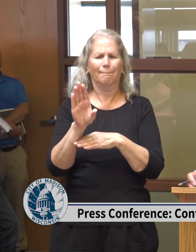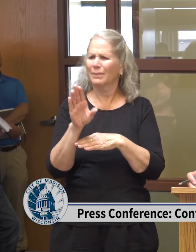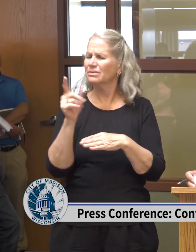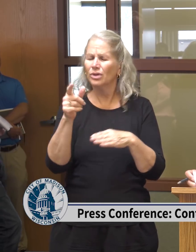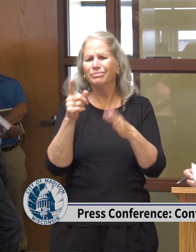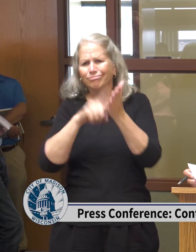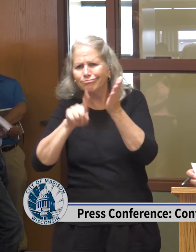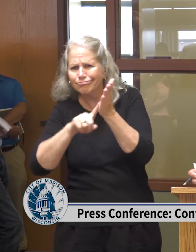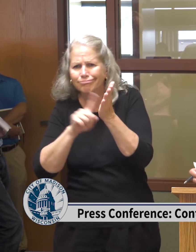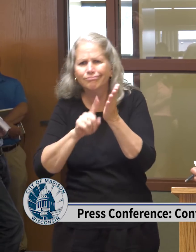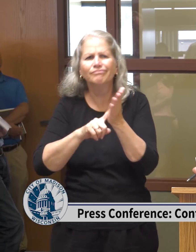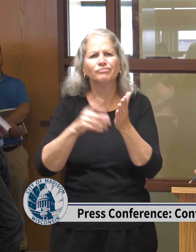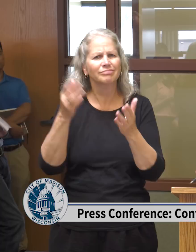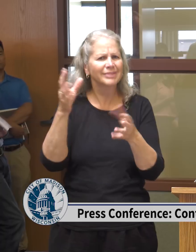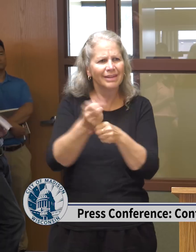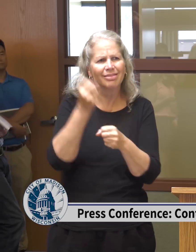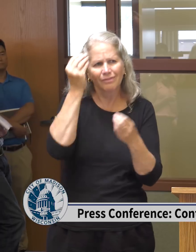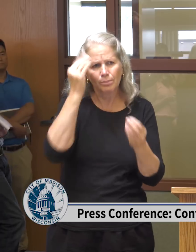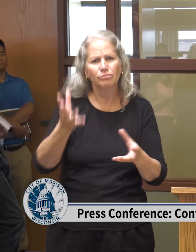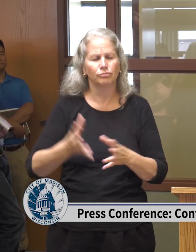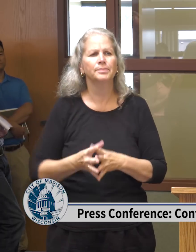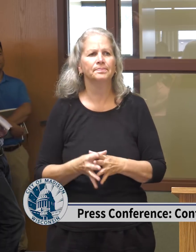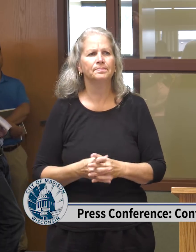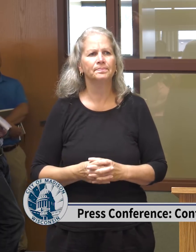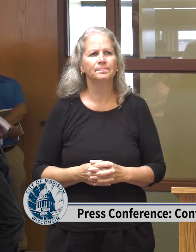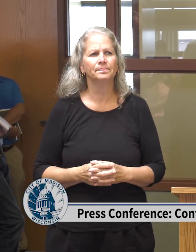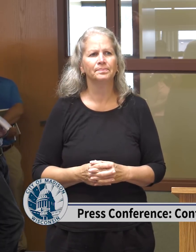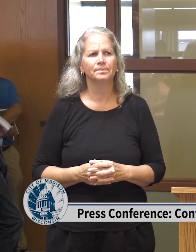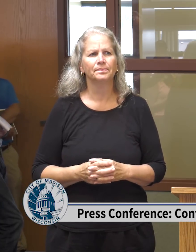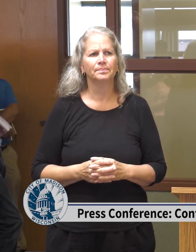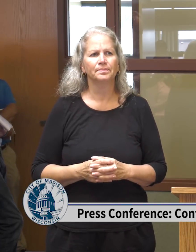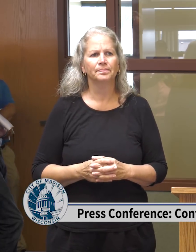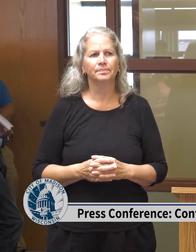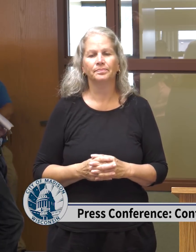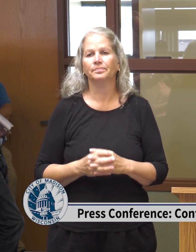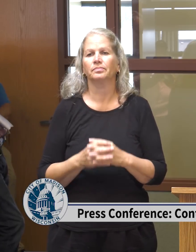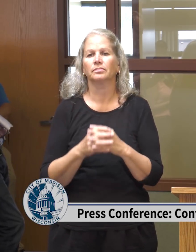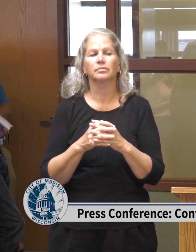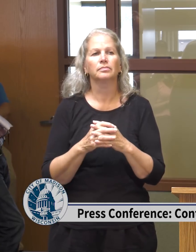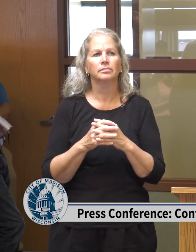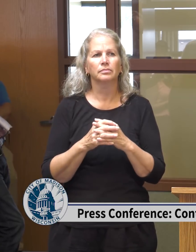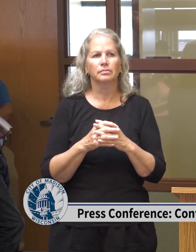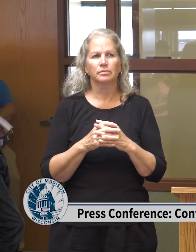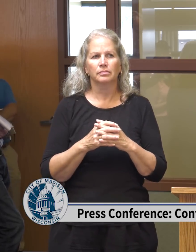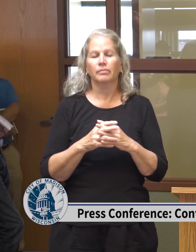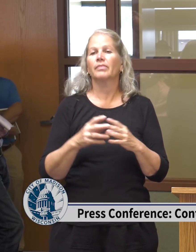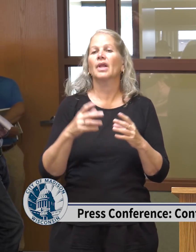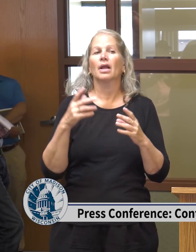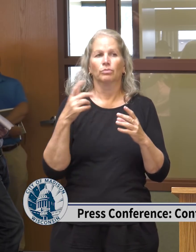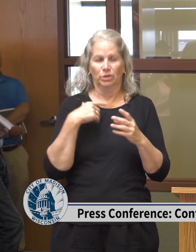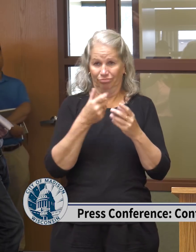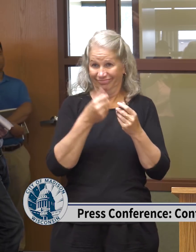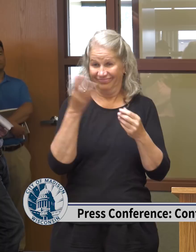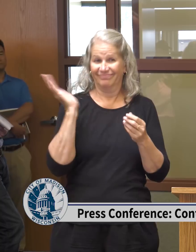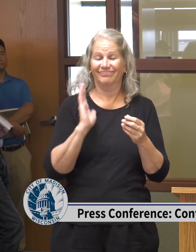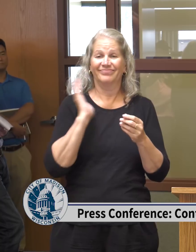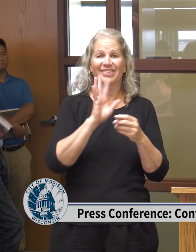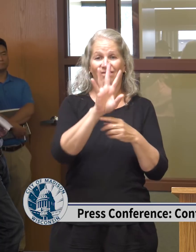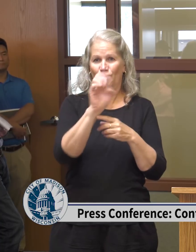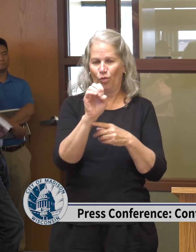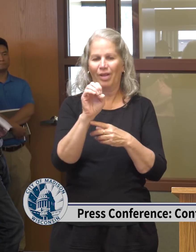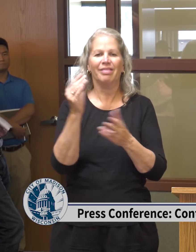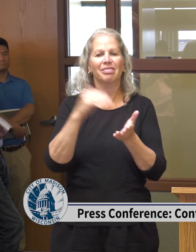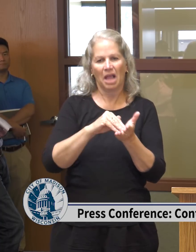initial 40,000 up to 160,000 sandbags, and we're in no danger of running